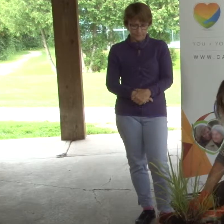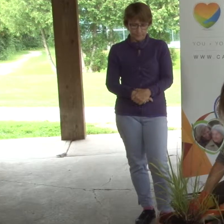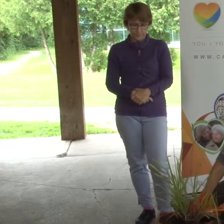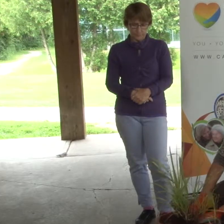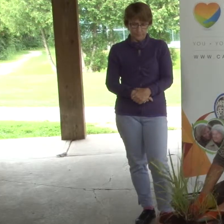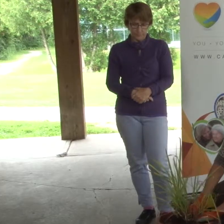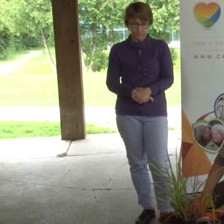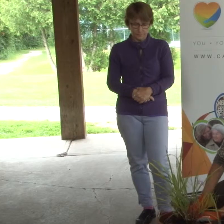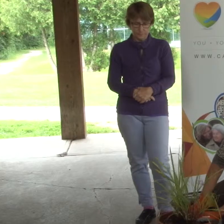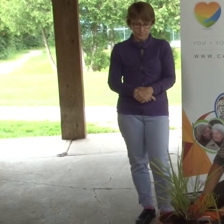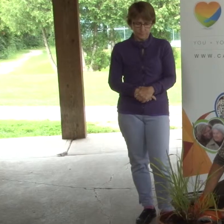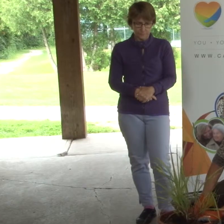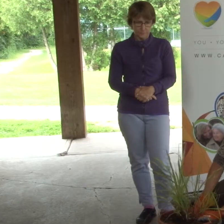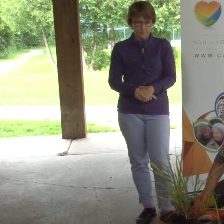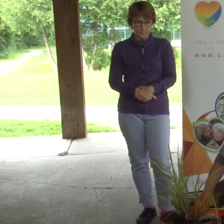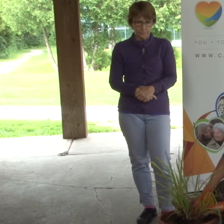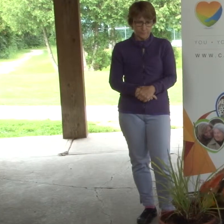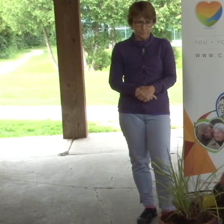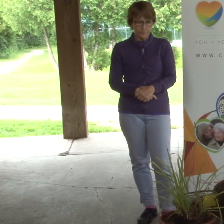And put the rosemary in.